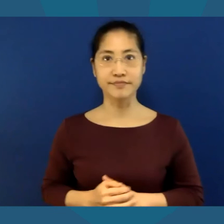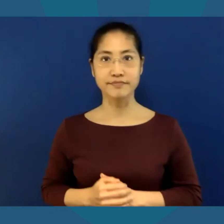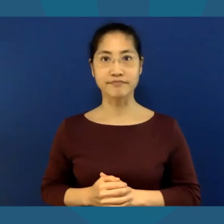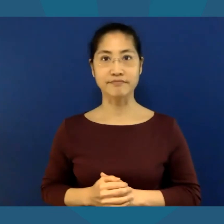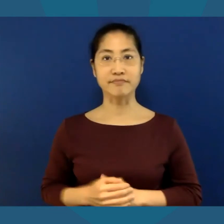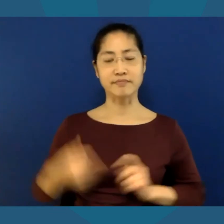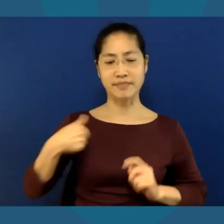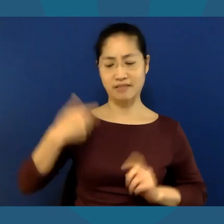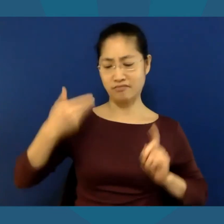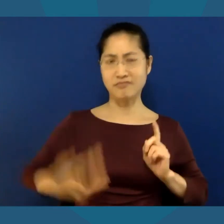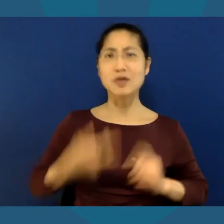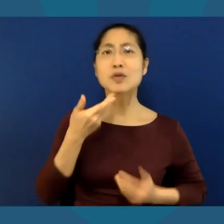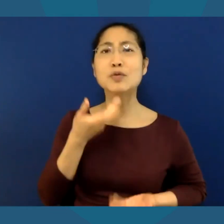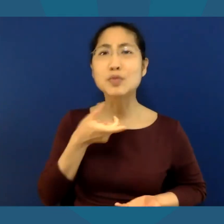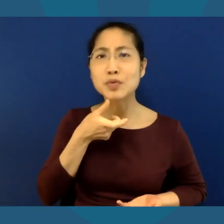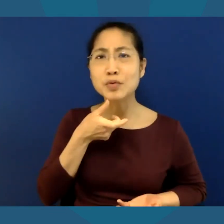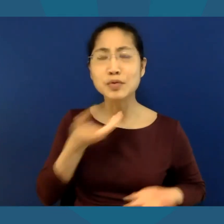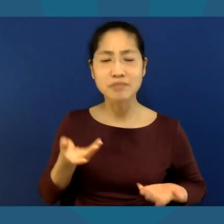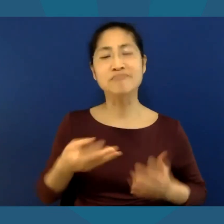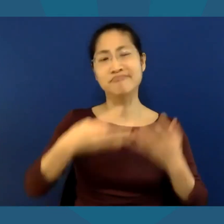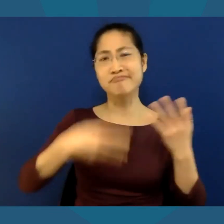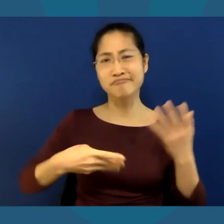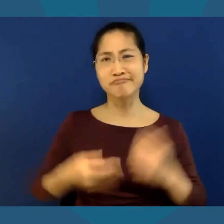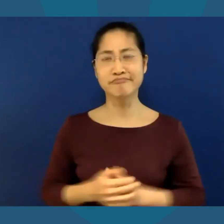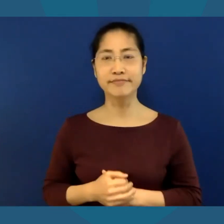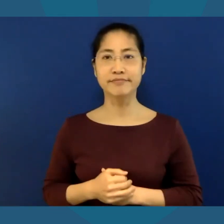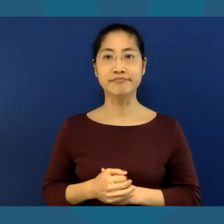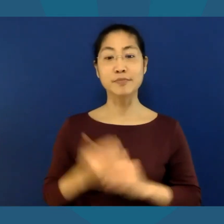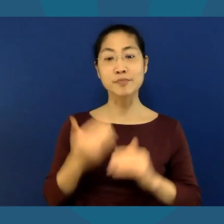Born in Ray, AZ.